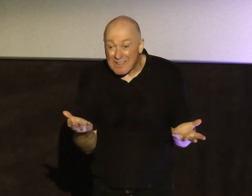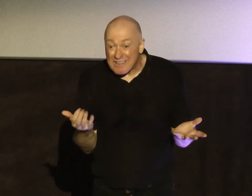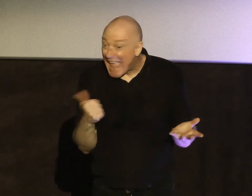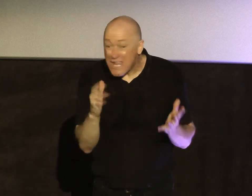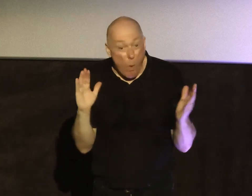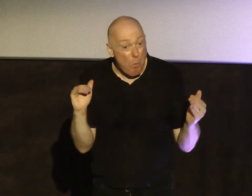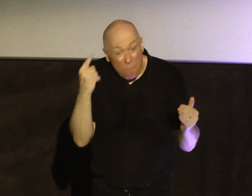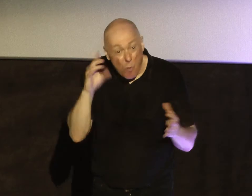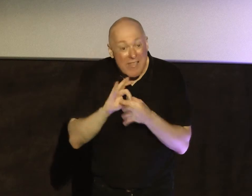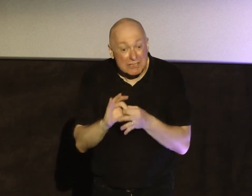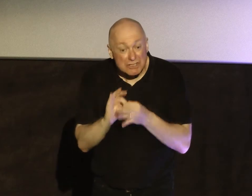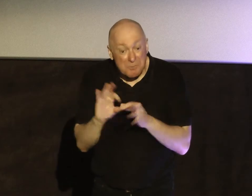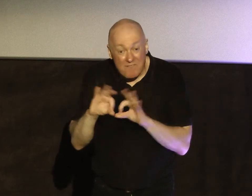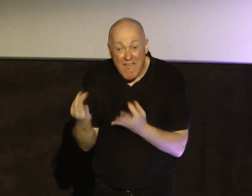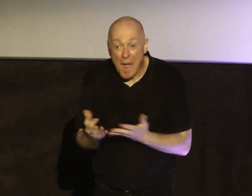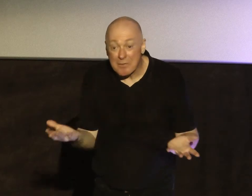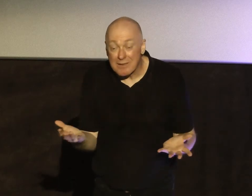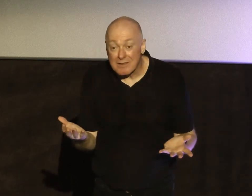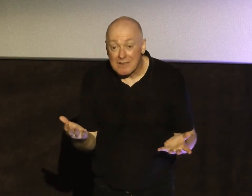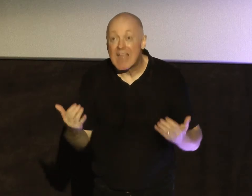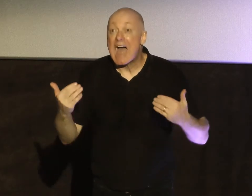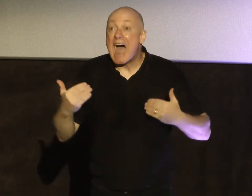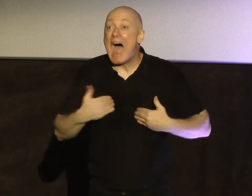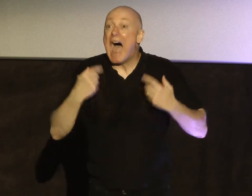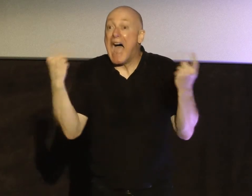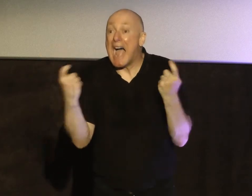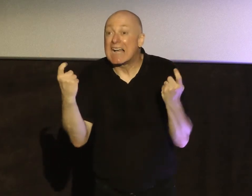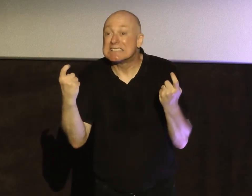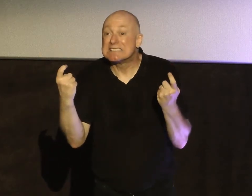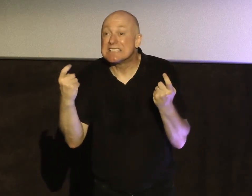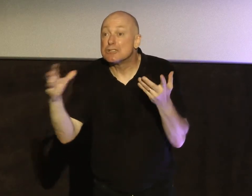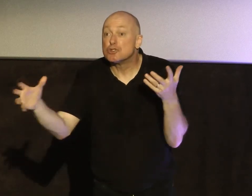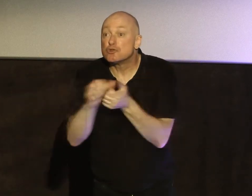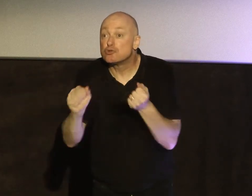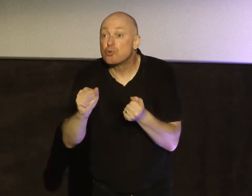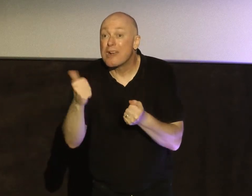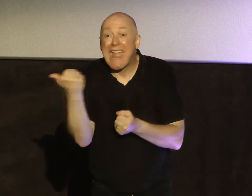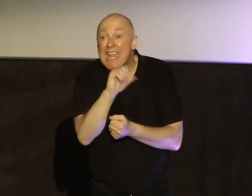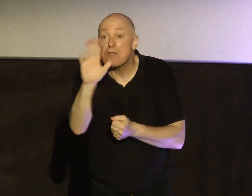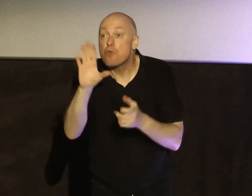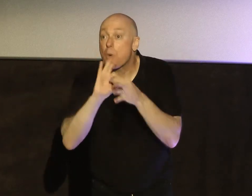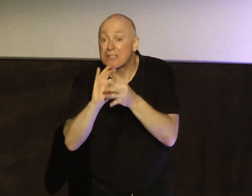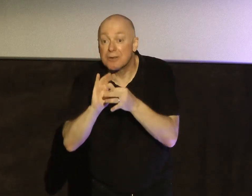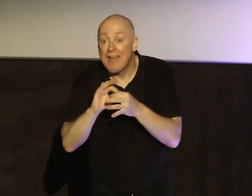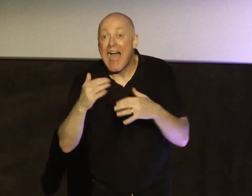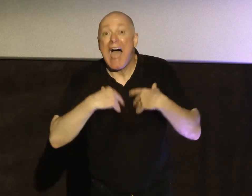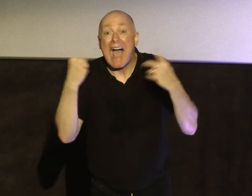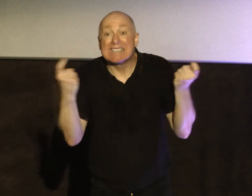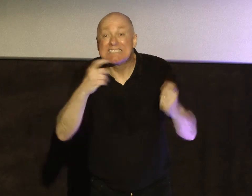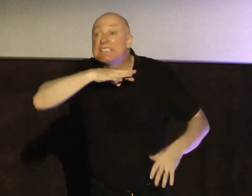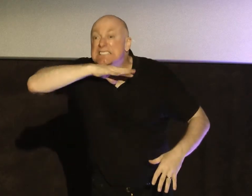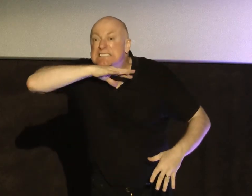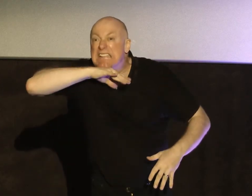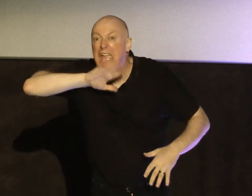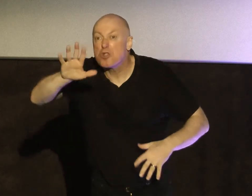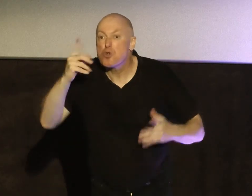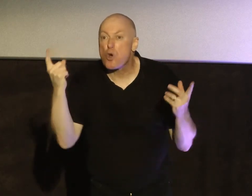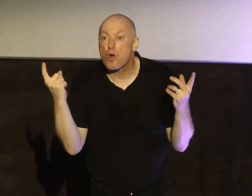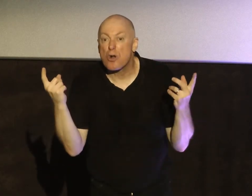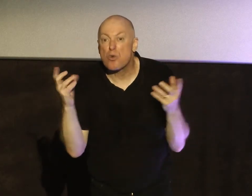question. Has sin marred one of your relationships? Has sin stained one of your relationships in a way you look